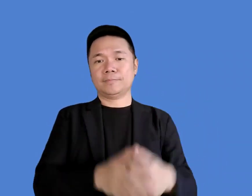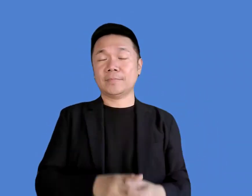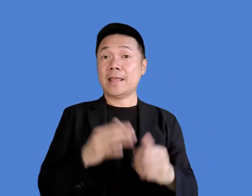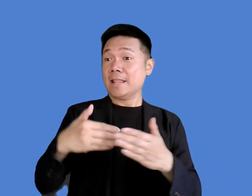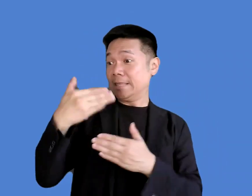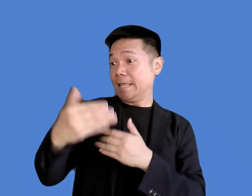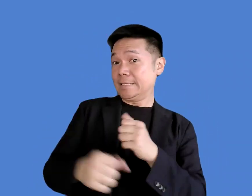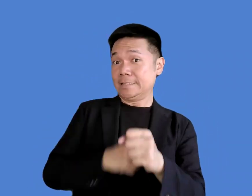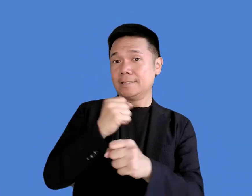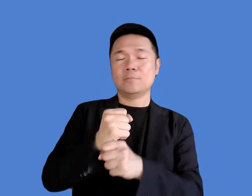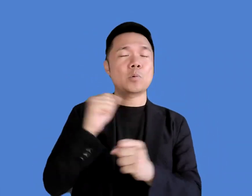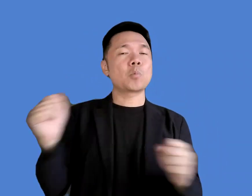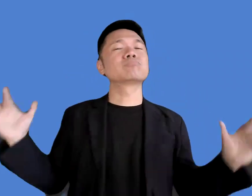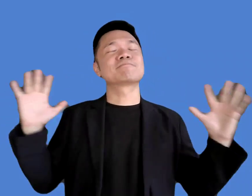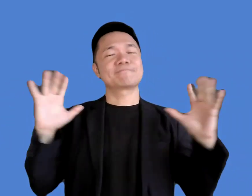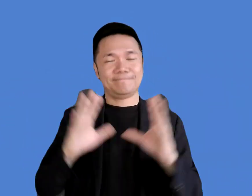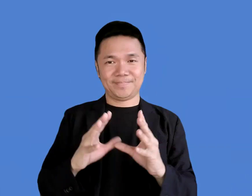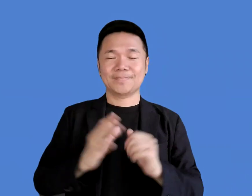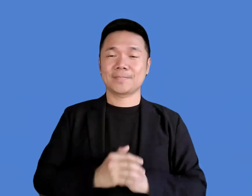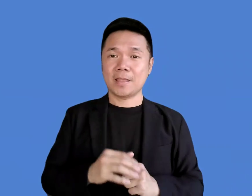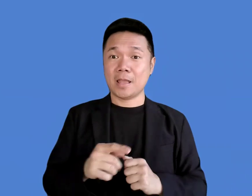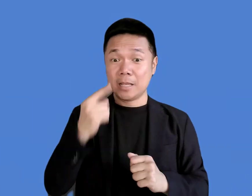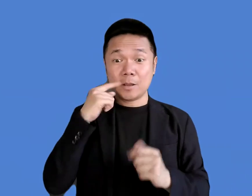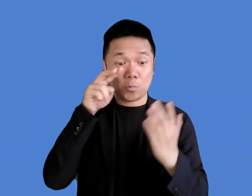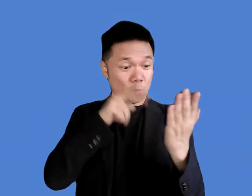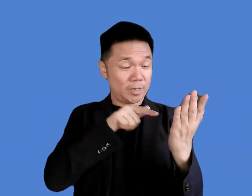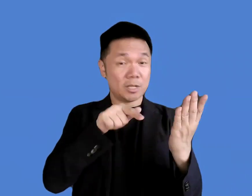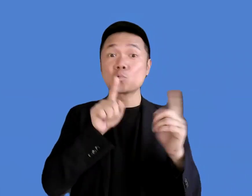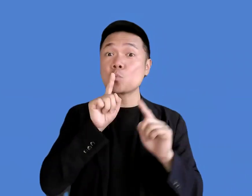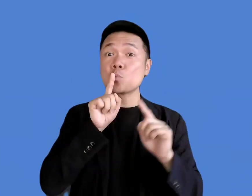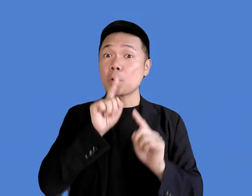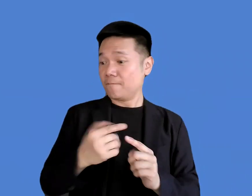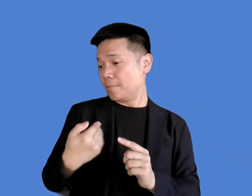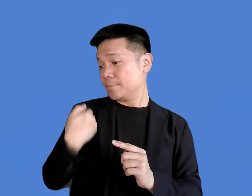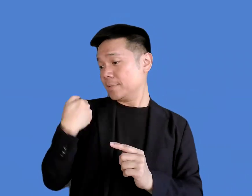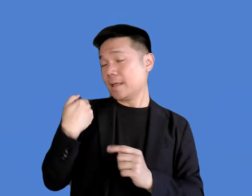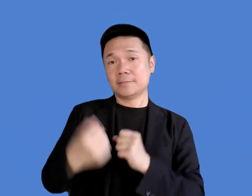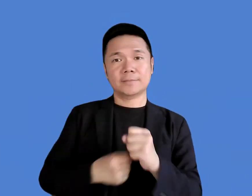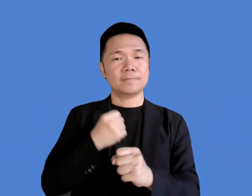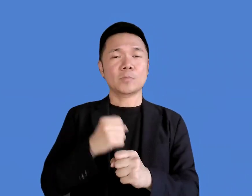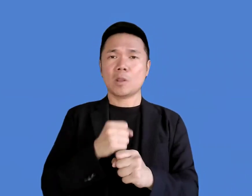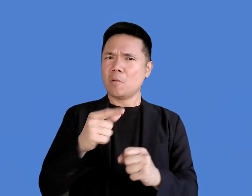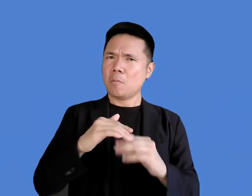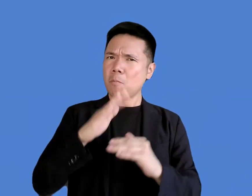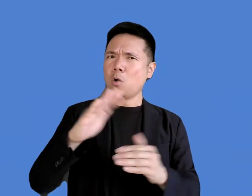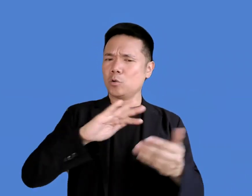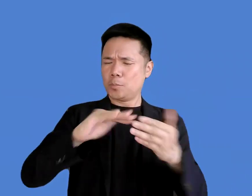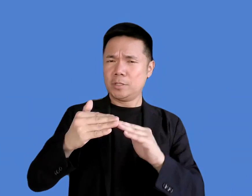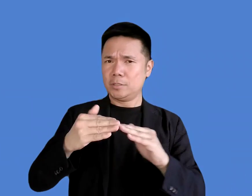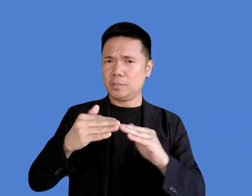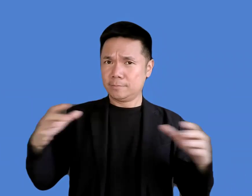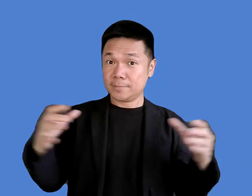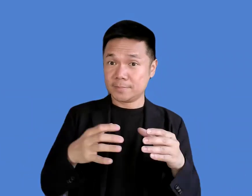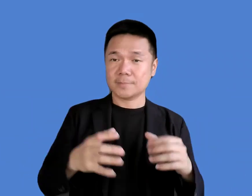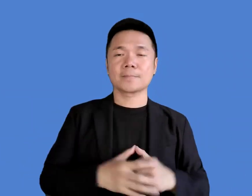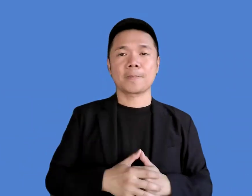Pacific WEPs Forum. So you can access the outcome report from last year's forum. We'll bring the community together again. We'll relook